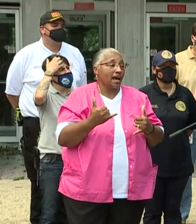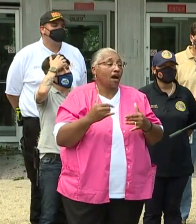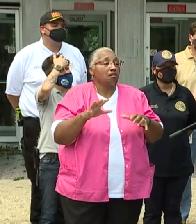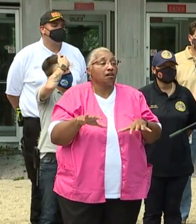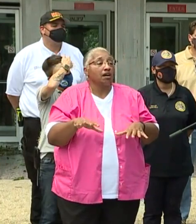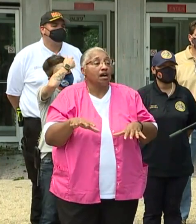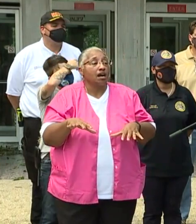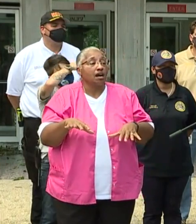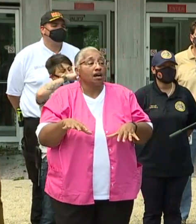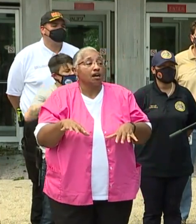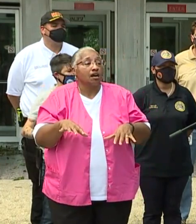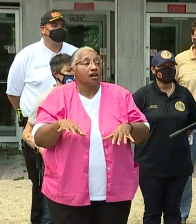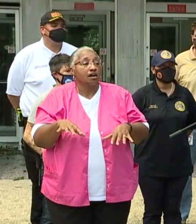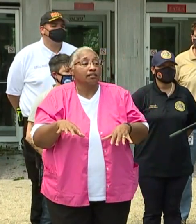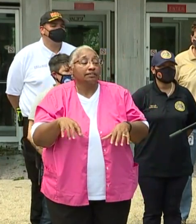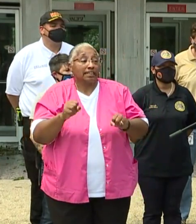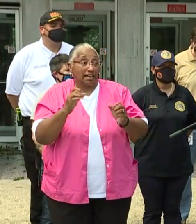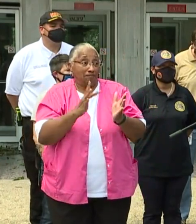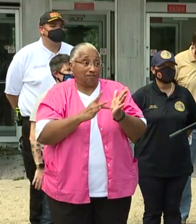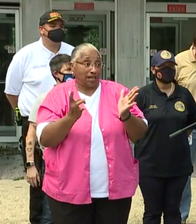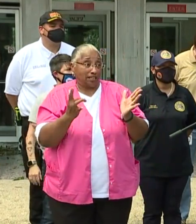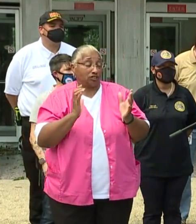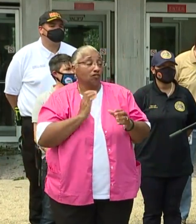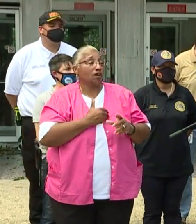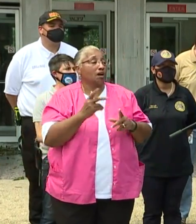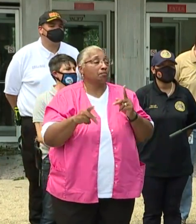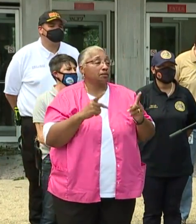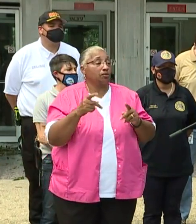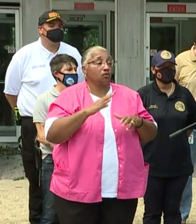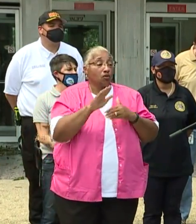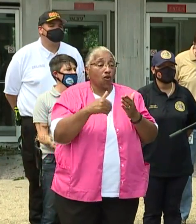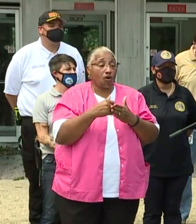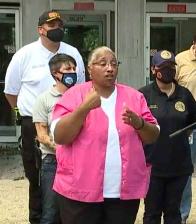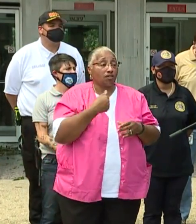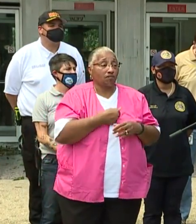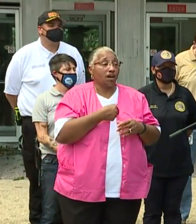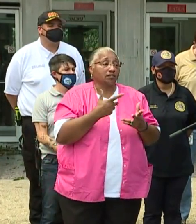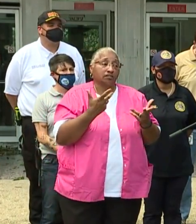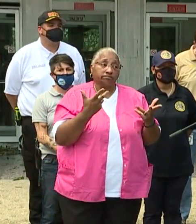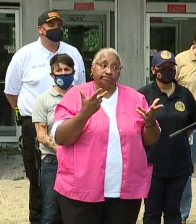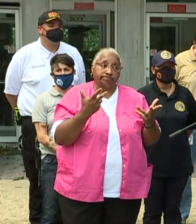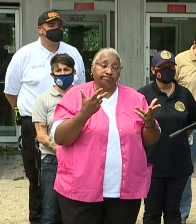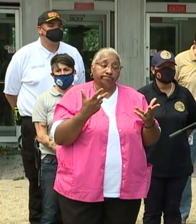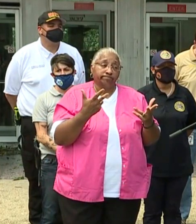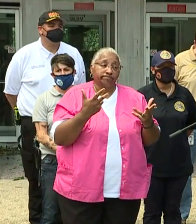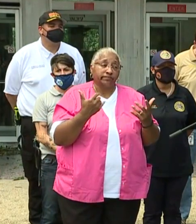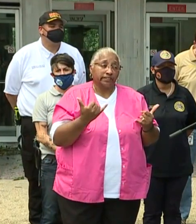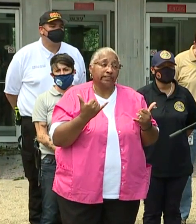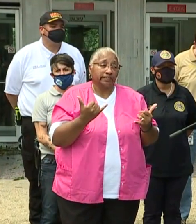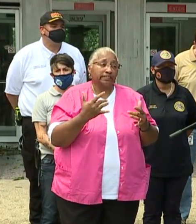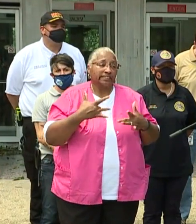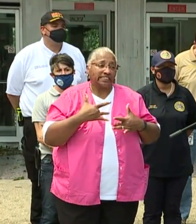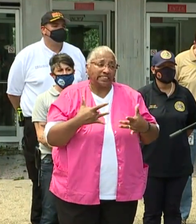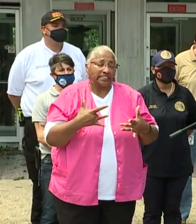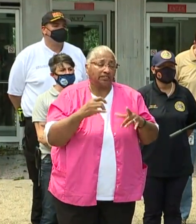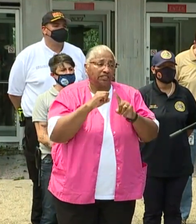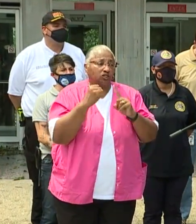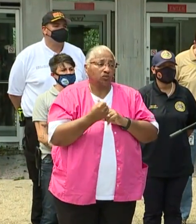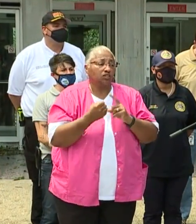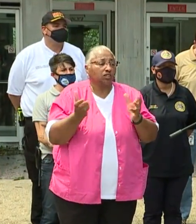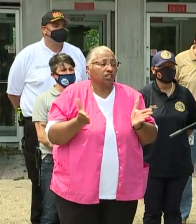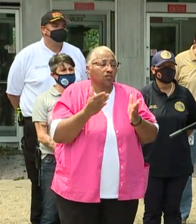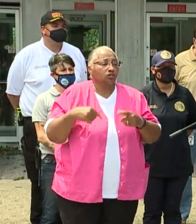our vulnerable population right now, which we all are vulnerable at this point in time. So again, we encourage you to stay where you